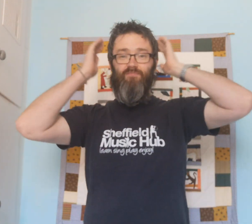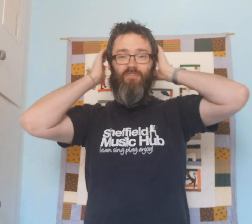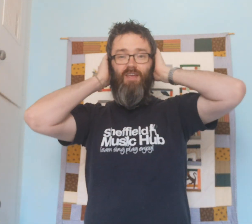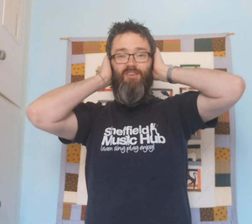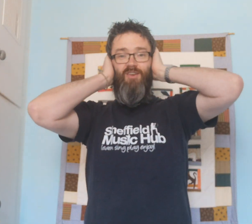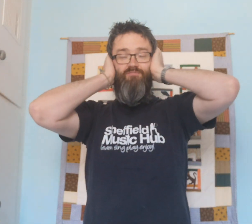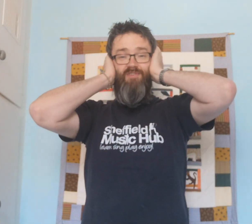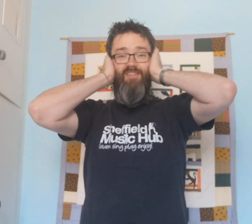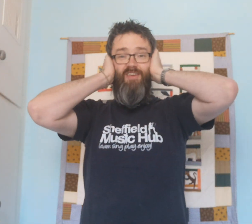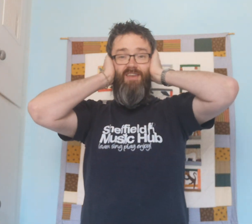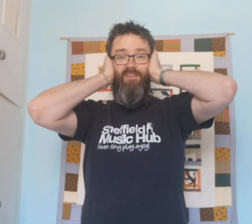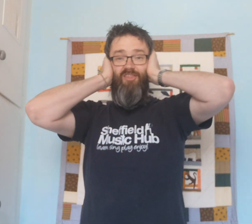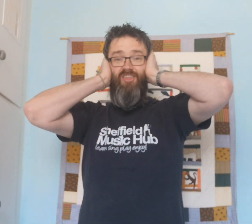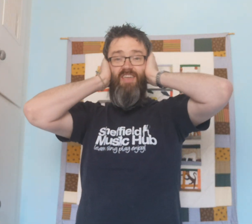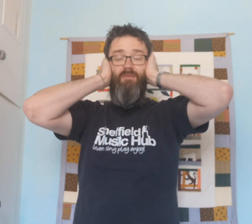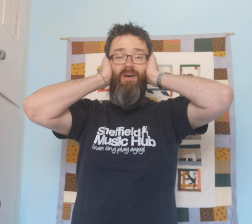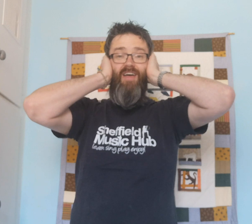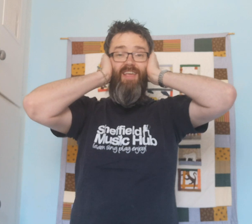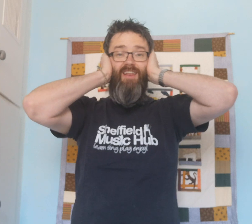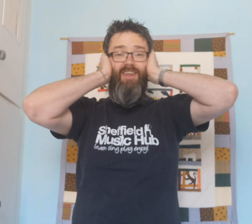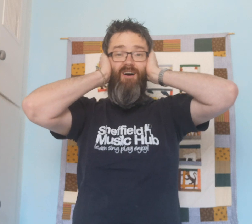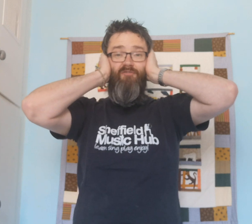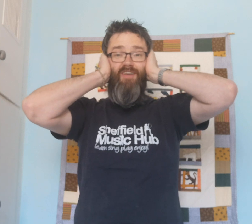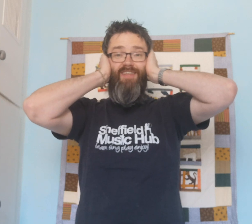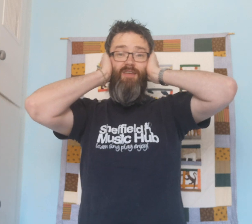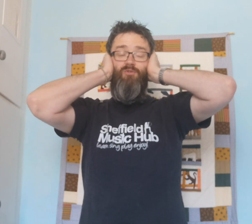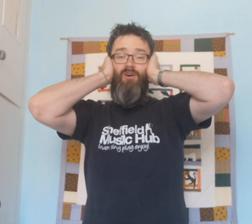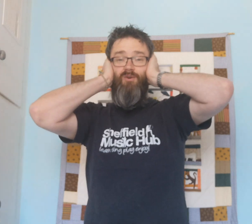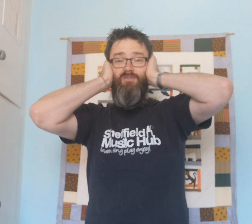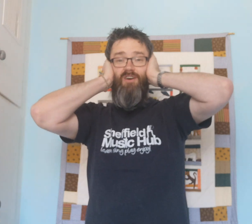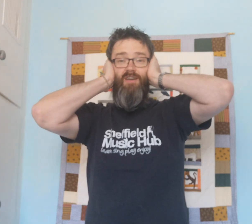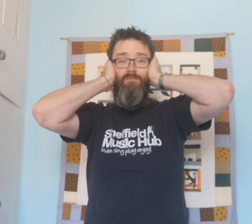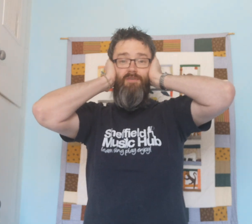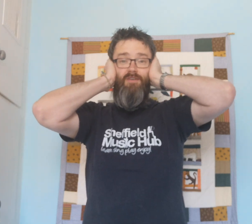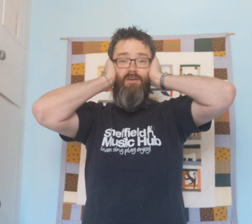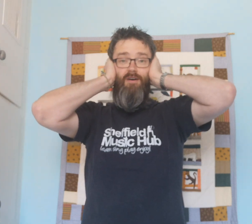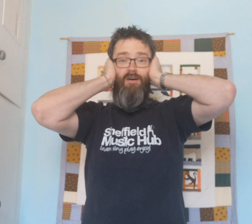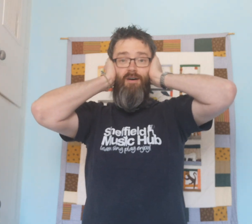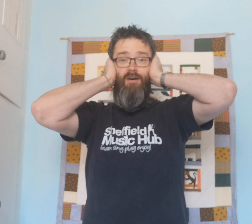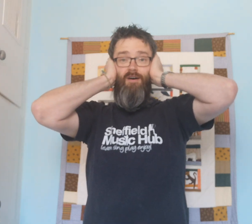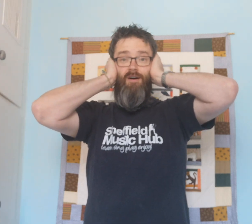and you're going to breathe in, thinking about that laugh, that giggle the whole time.